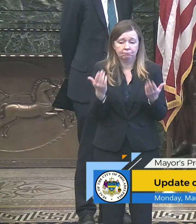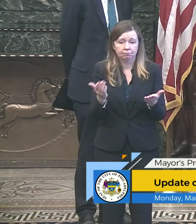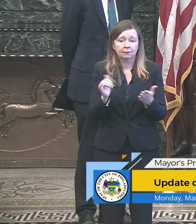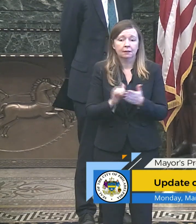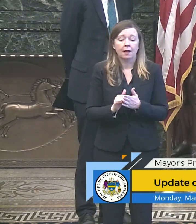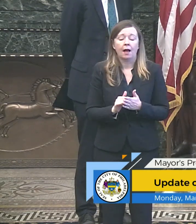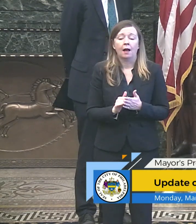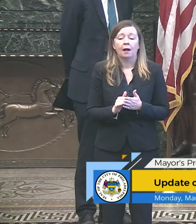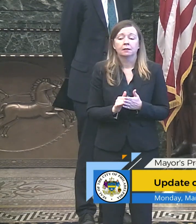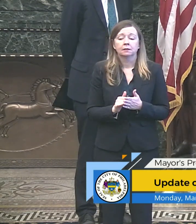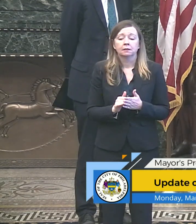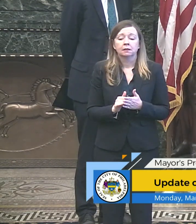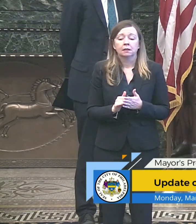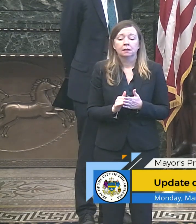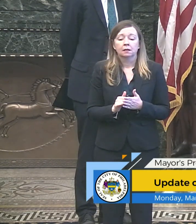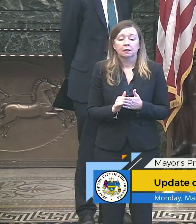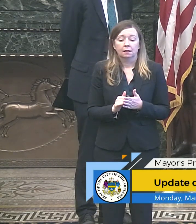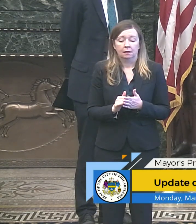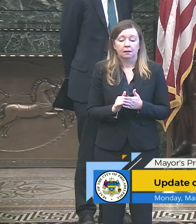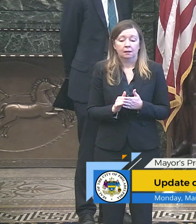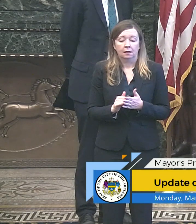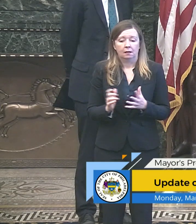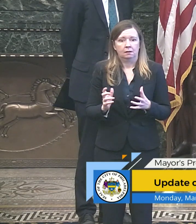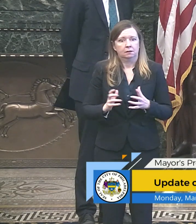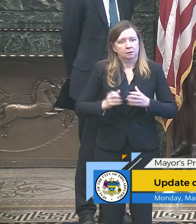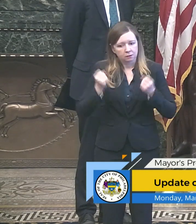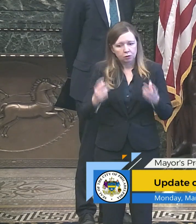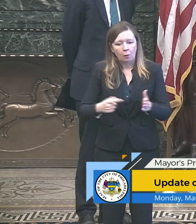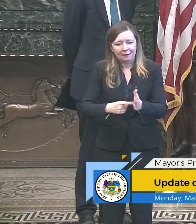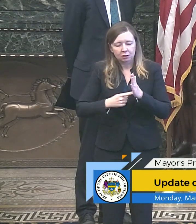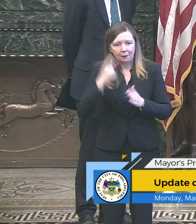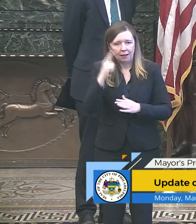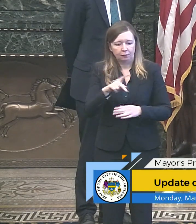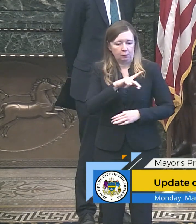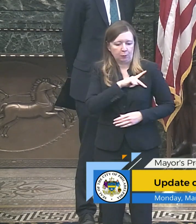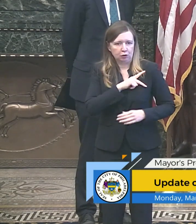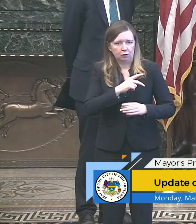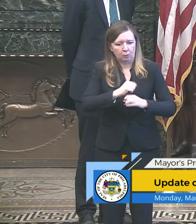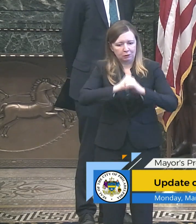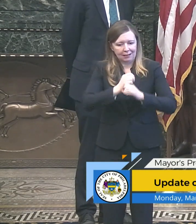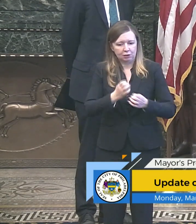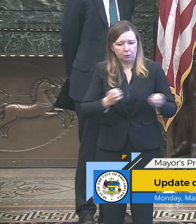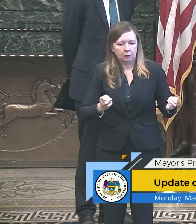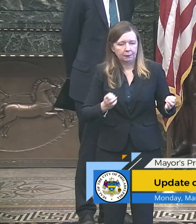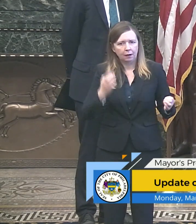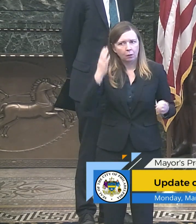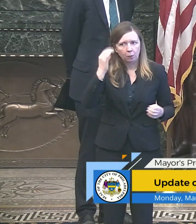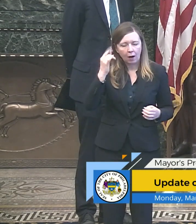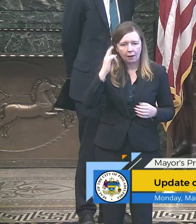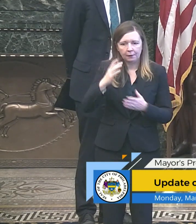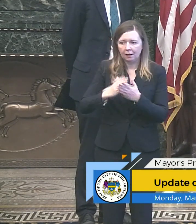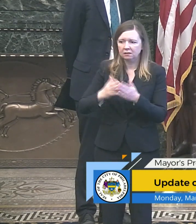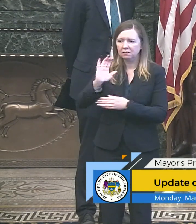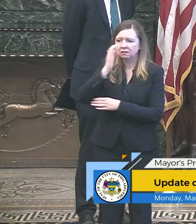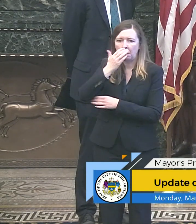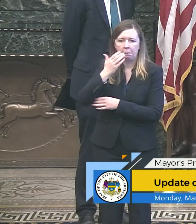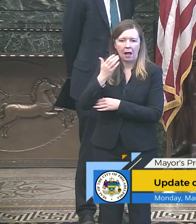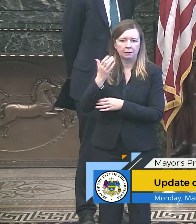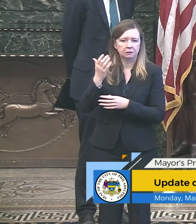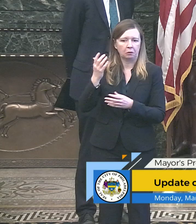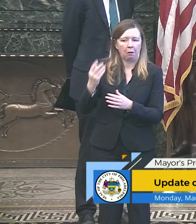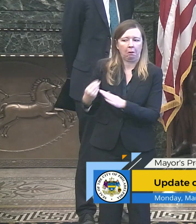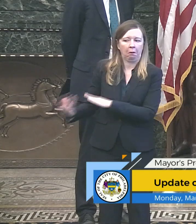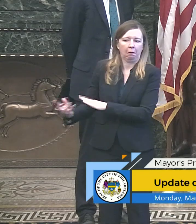one reason for the incredible demand on personal protective equipment is that some masks might be, quote, going out the back